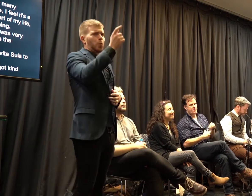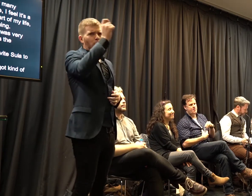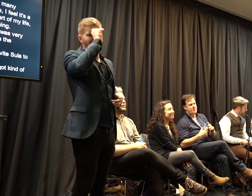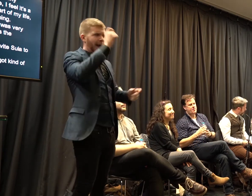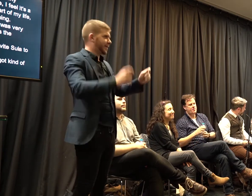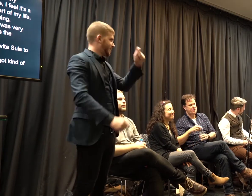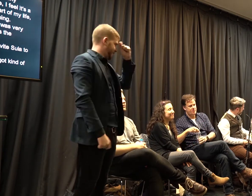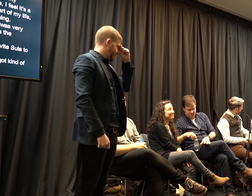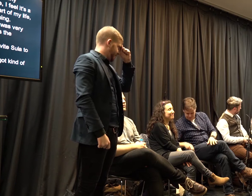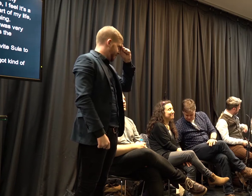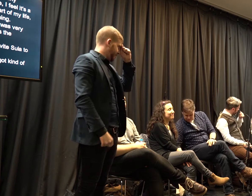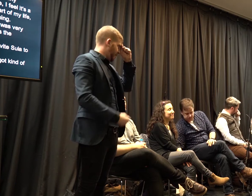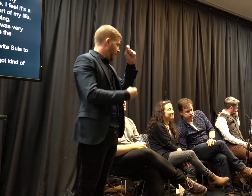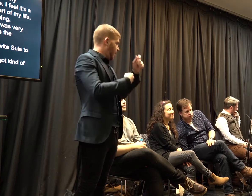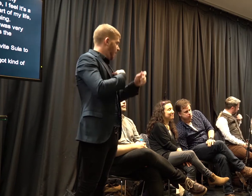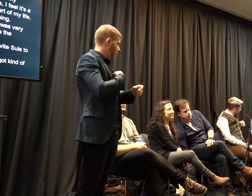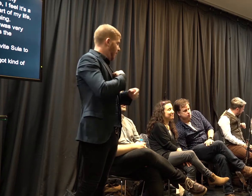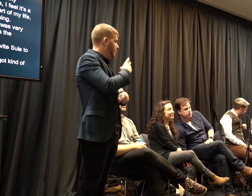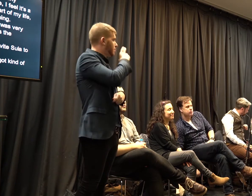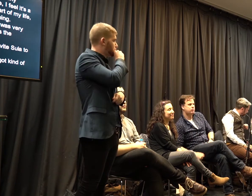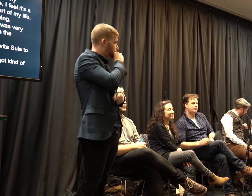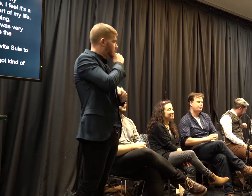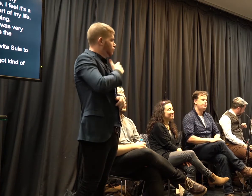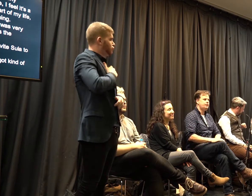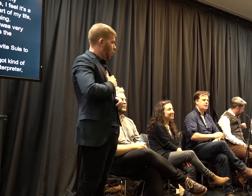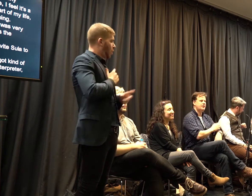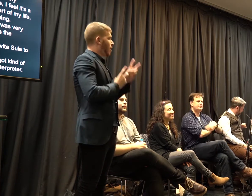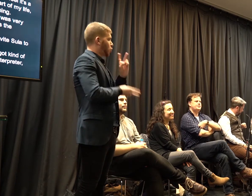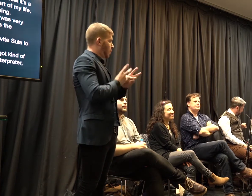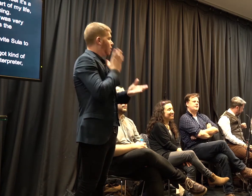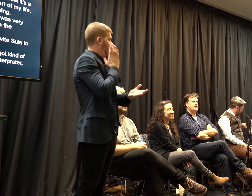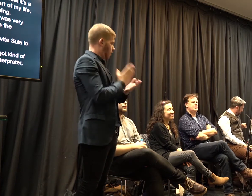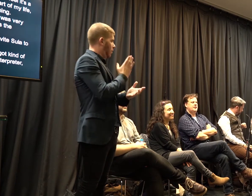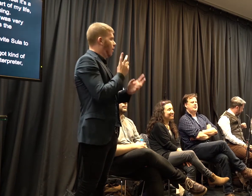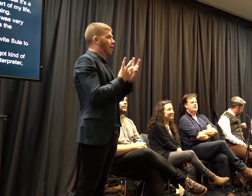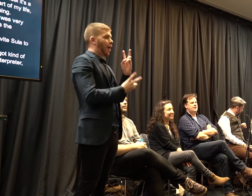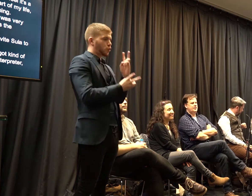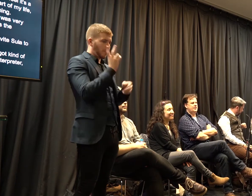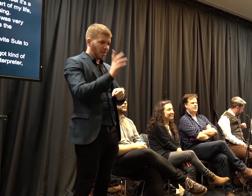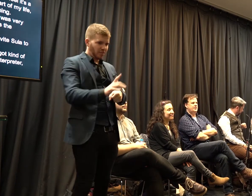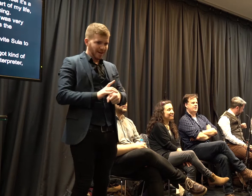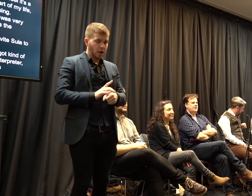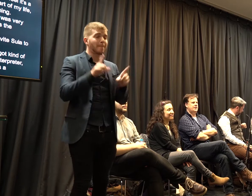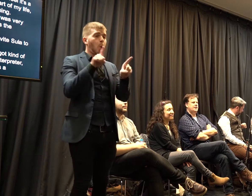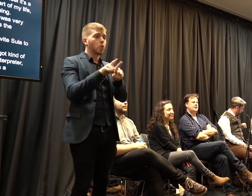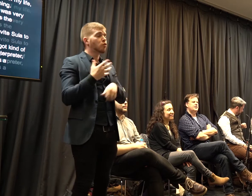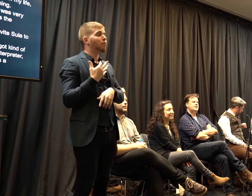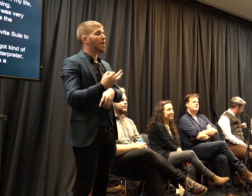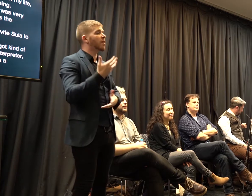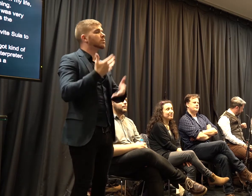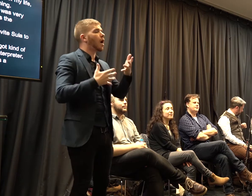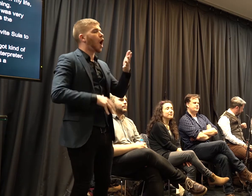now. So I'm speaking as an interpreter who does do interpretive theatre, but also as a representative of signed